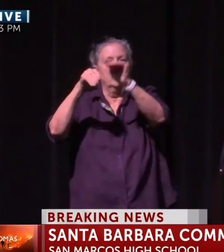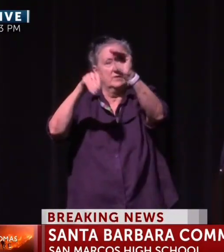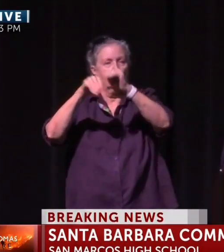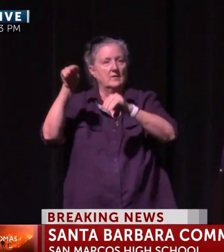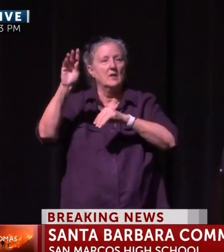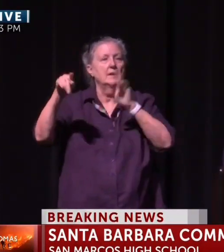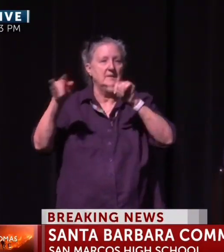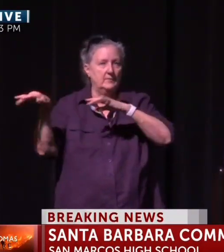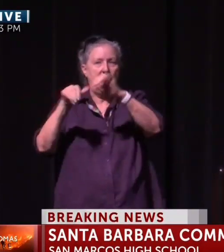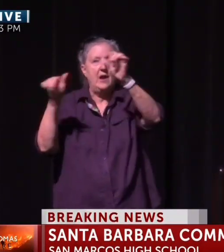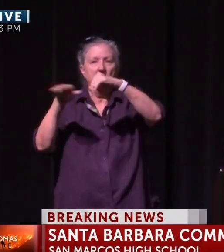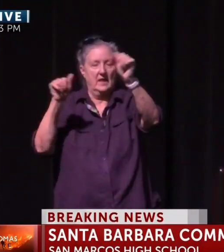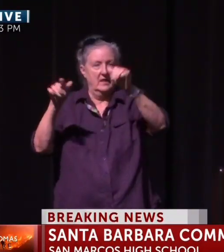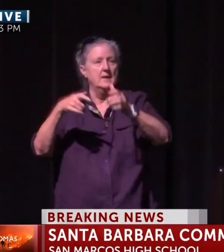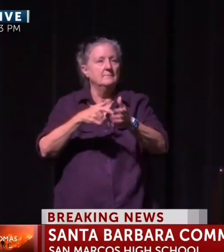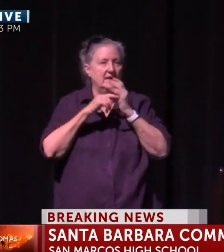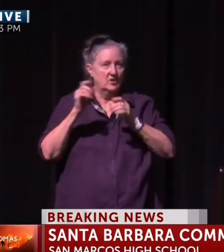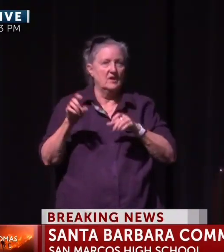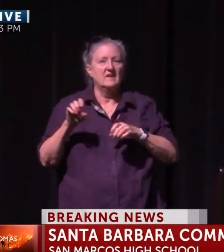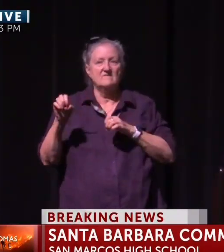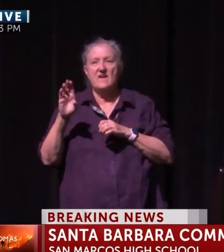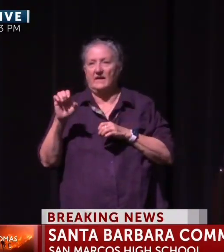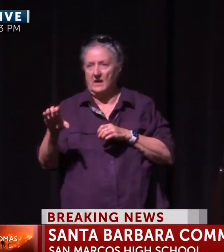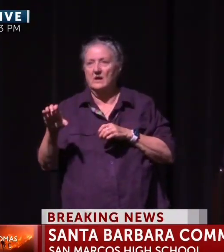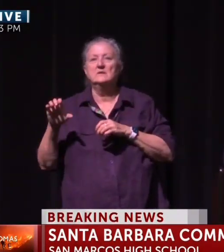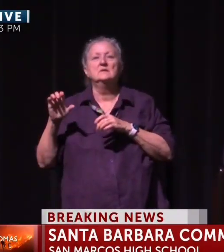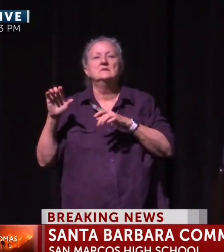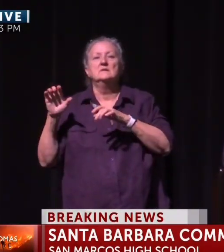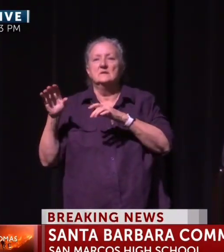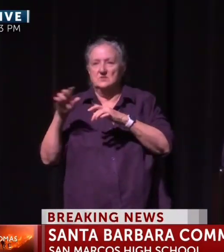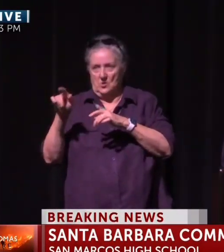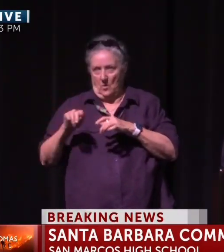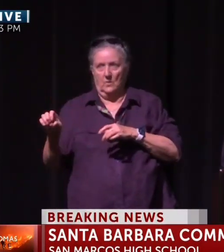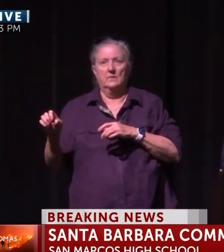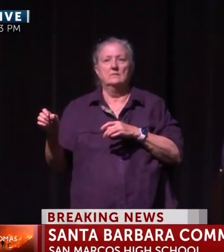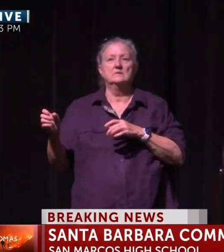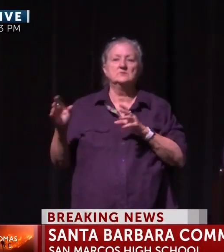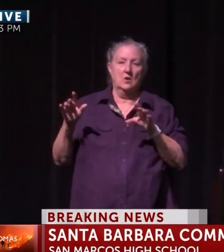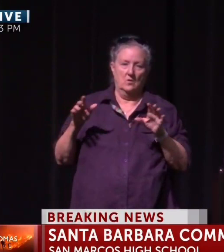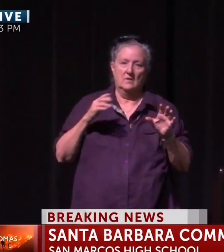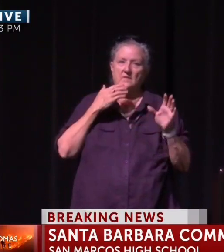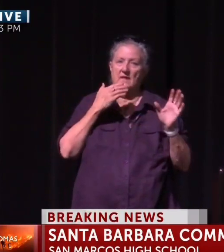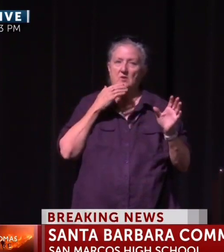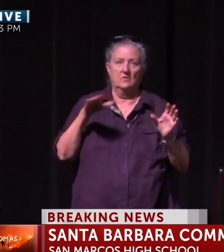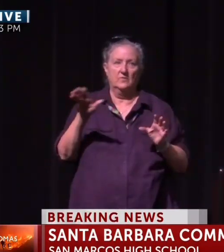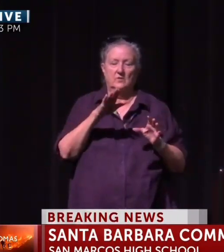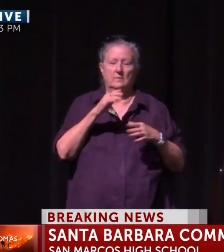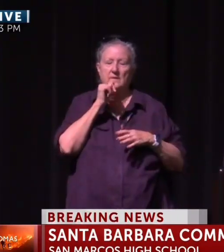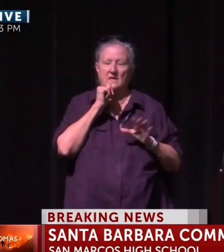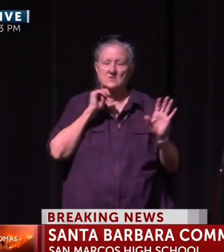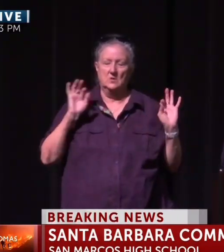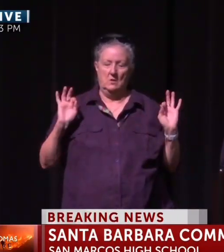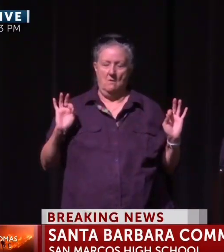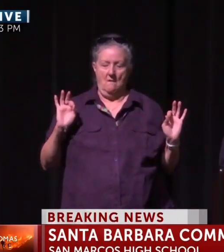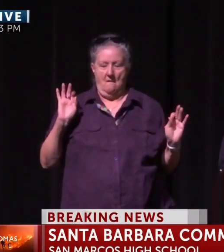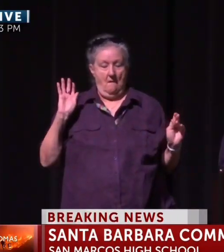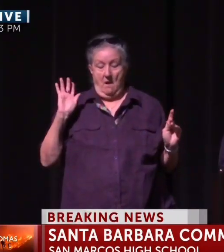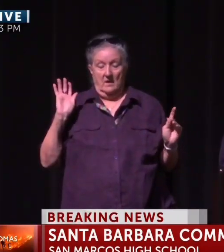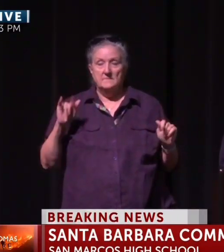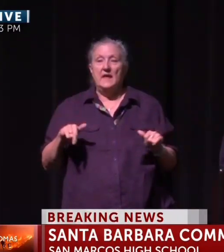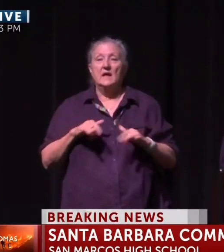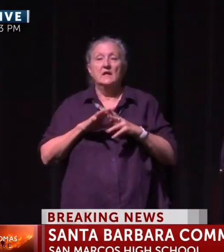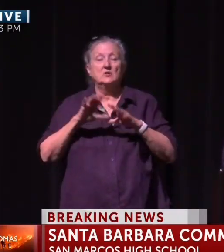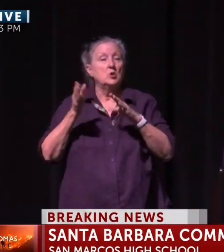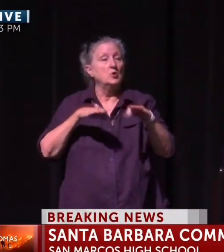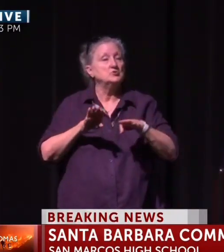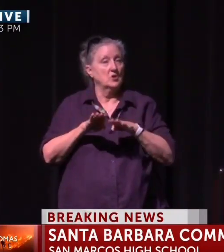Barbara residents out of the mandatory evacuation zones. So we thank you for your great patience in that